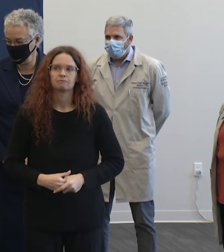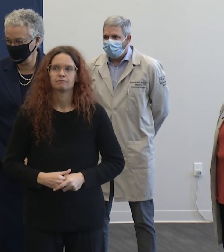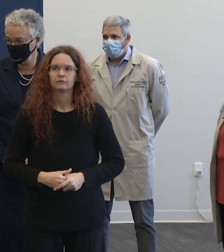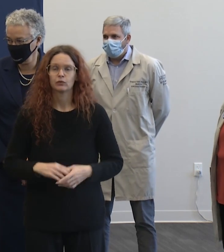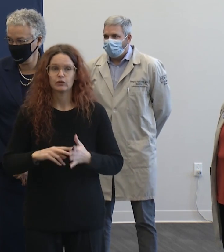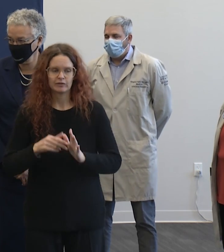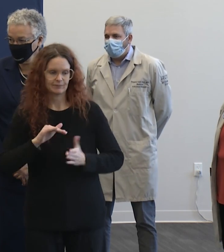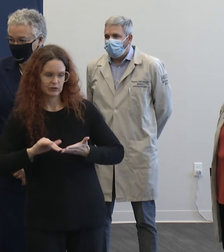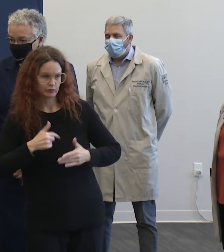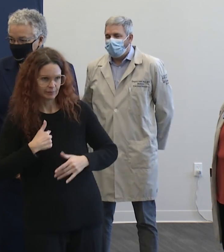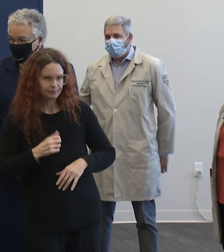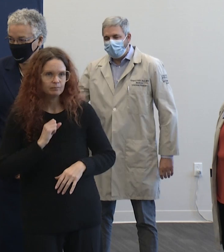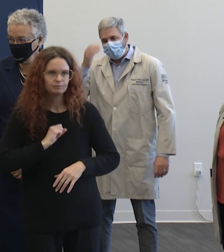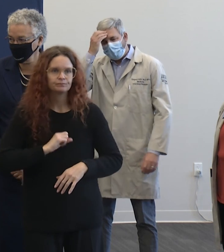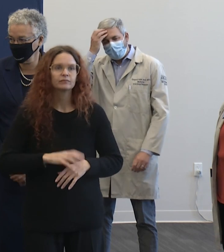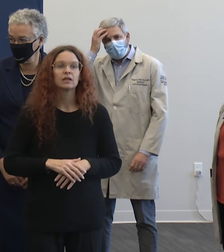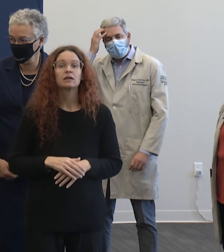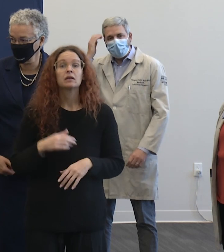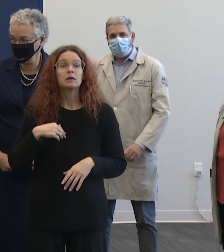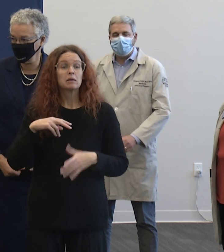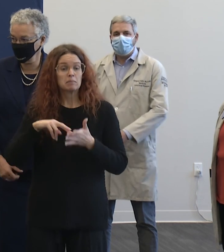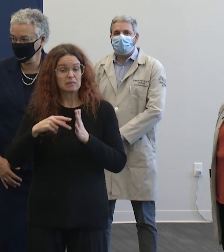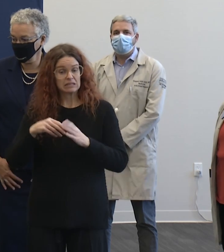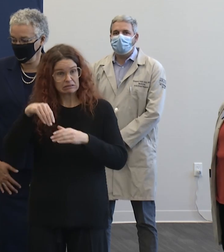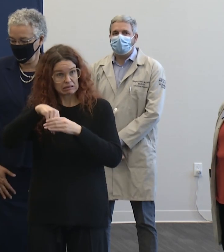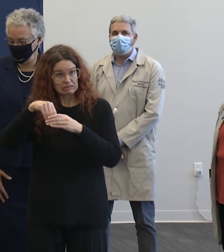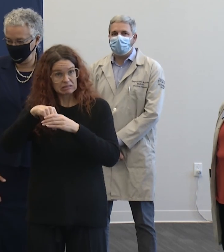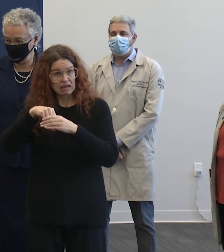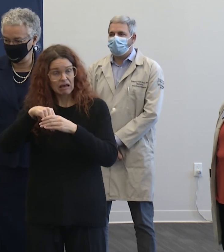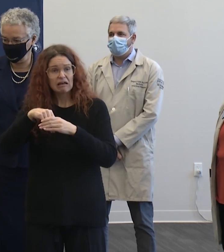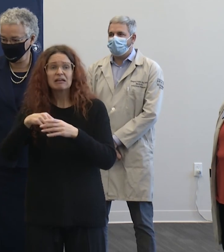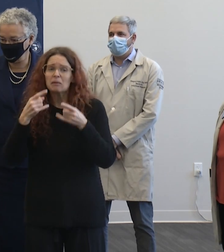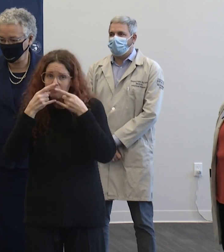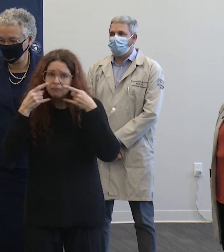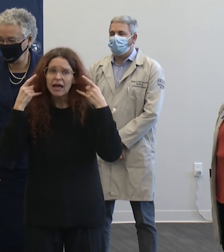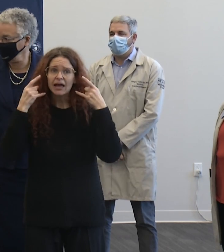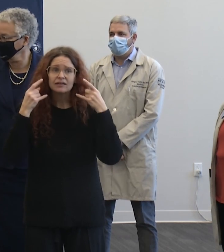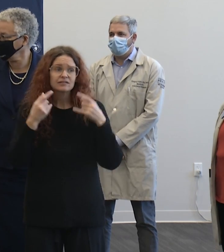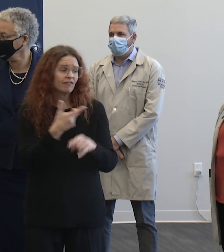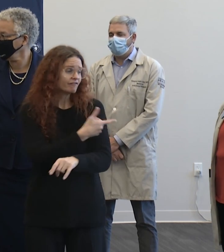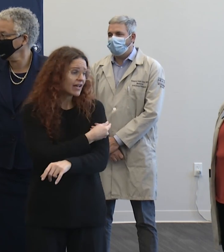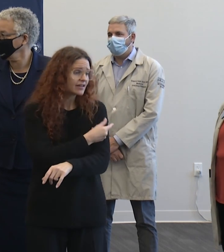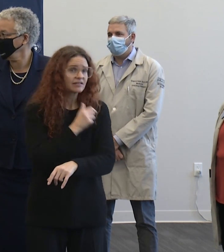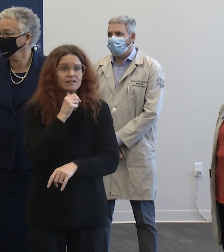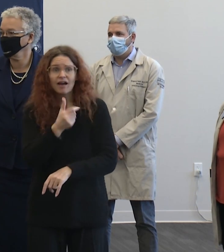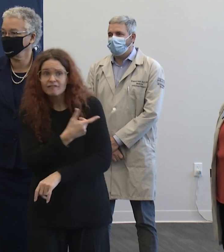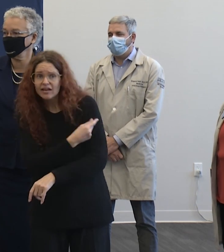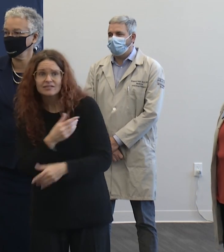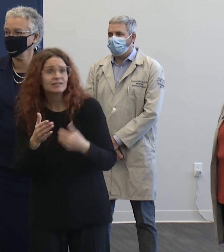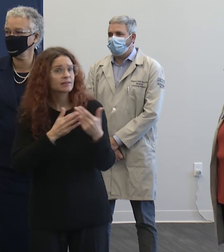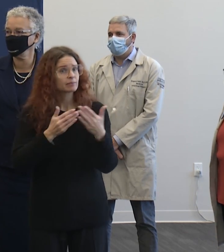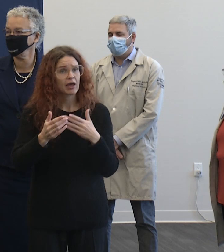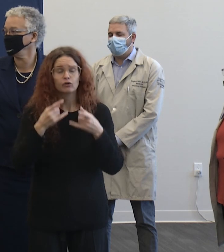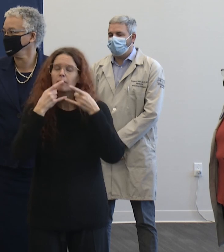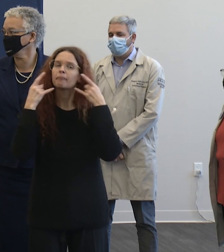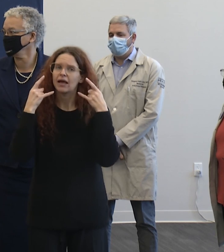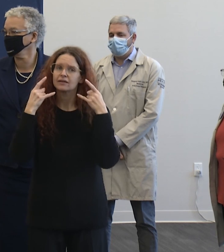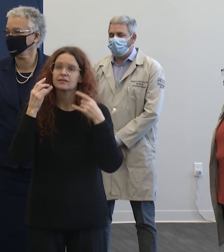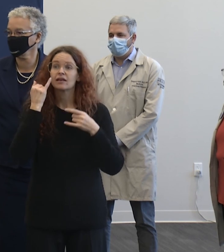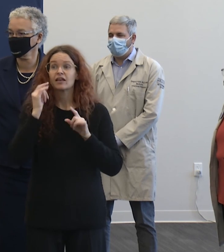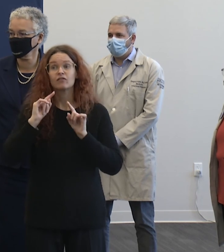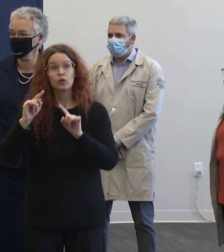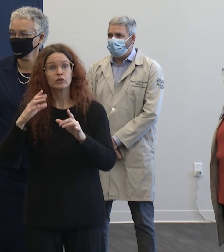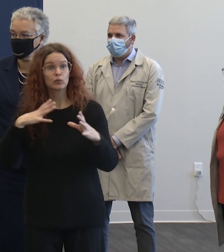excuse me, indoors, please mask, whether you've been vaccinated or not. If you're going to be in a